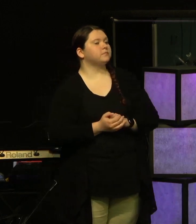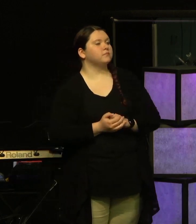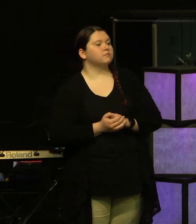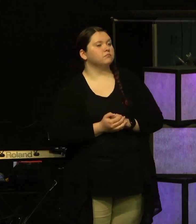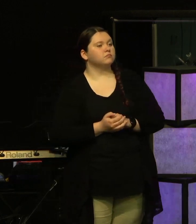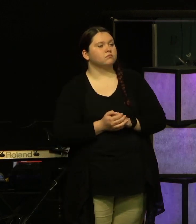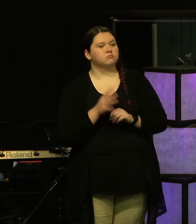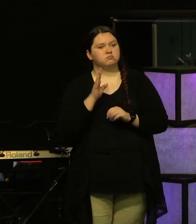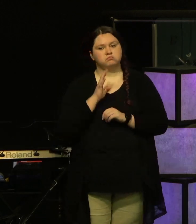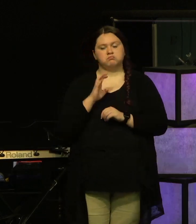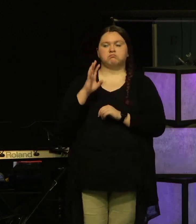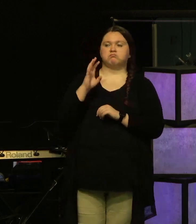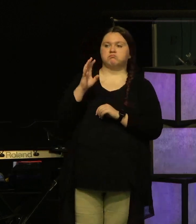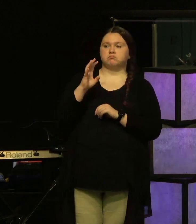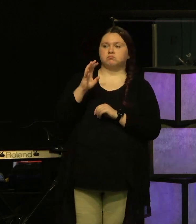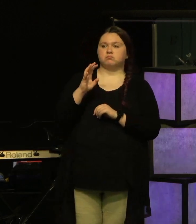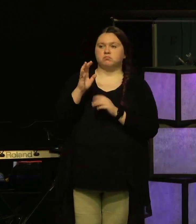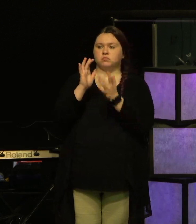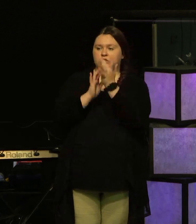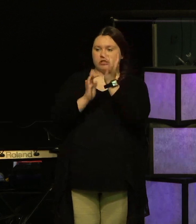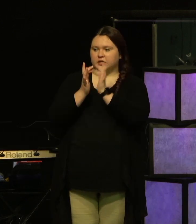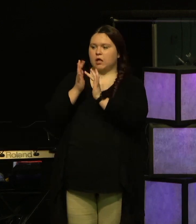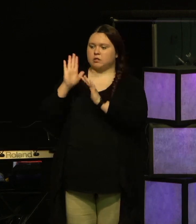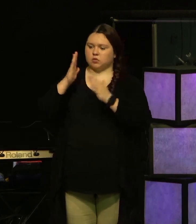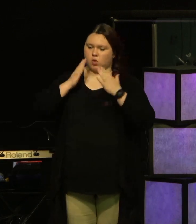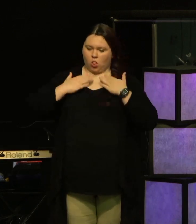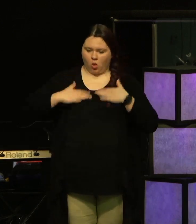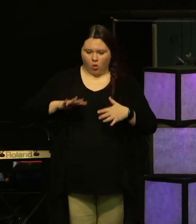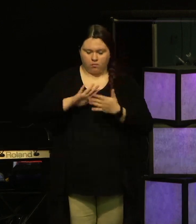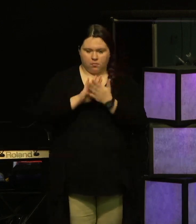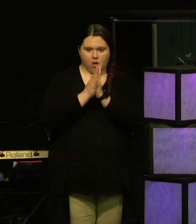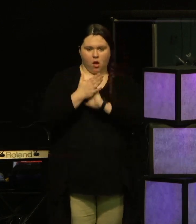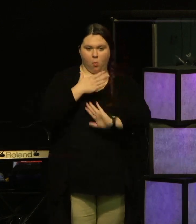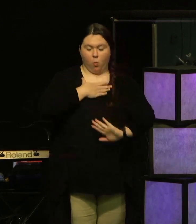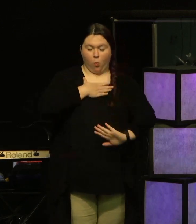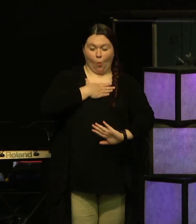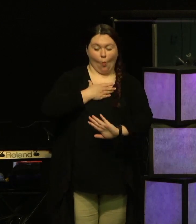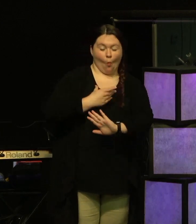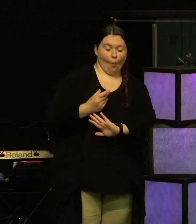see Jesus, his clothes become so white